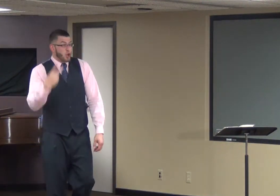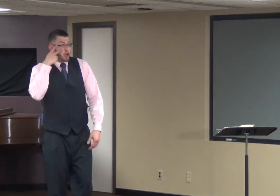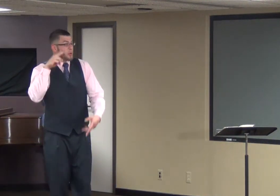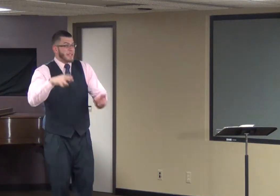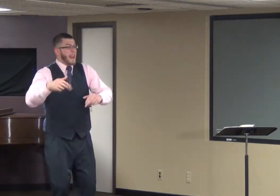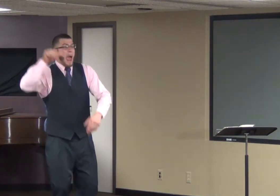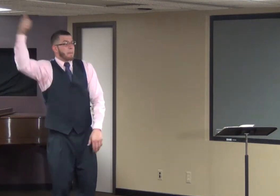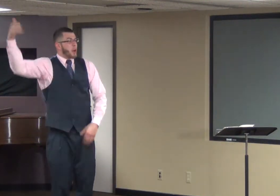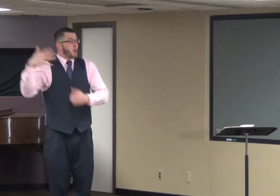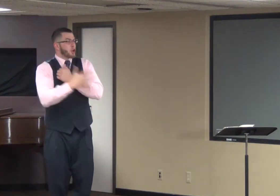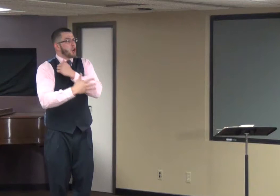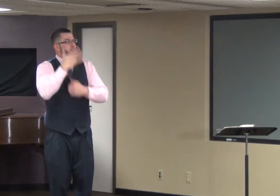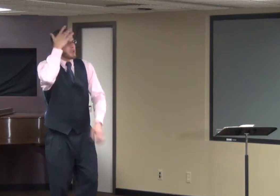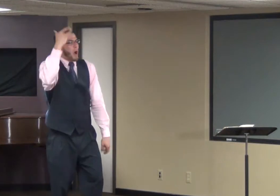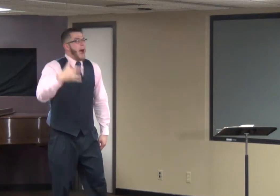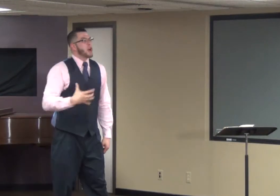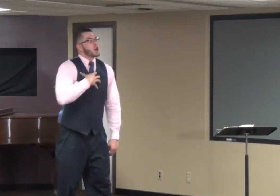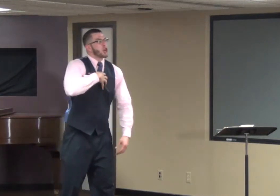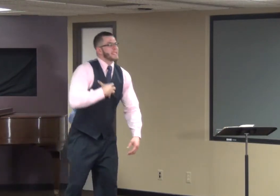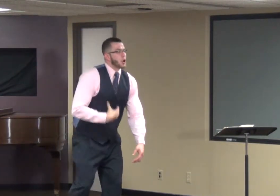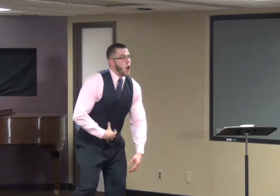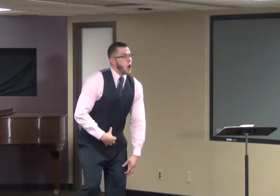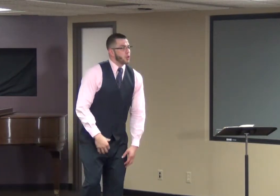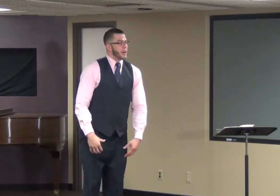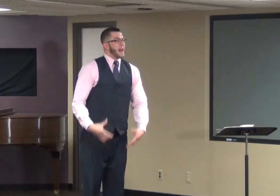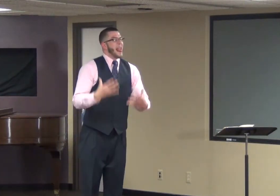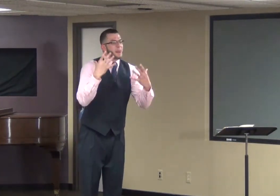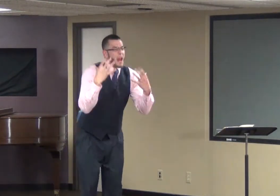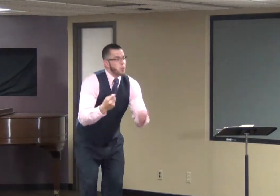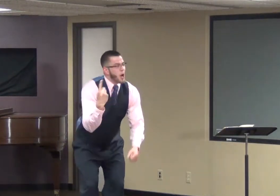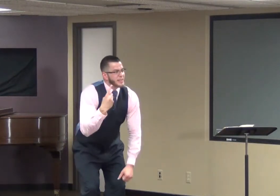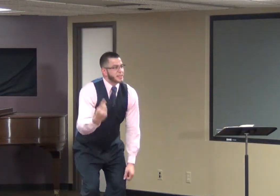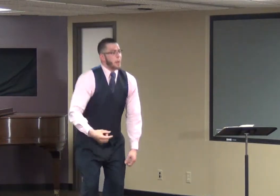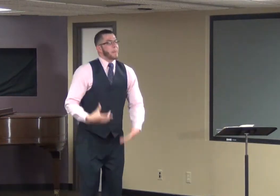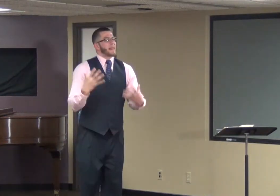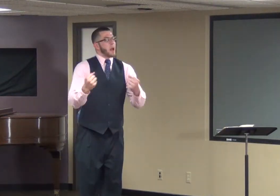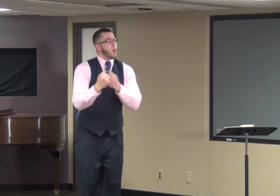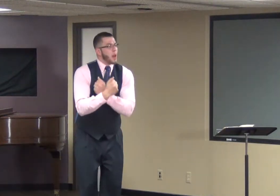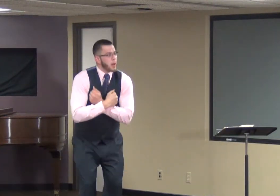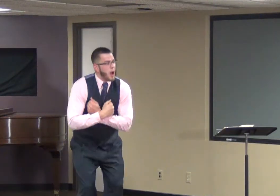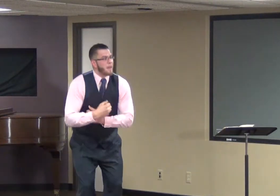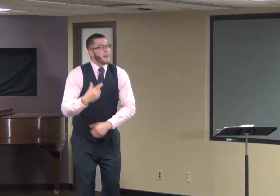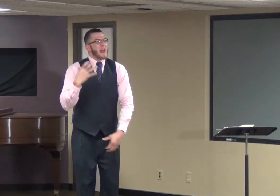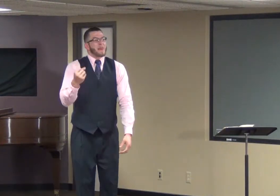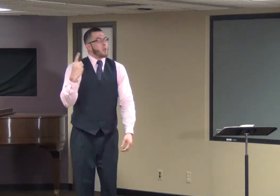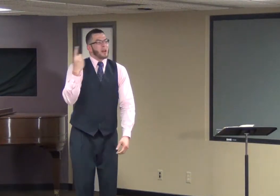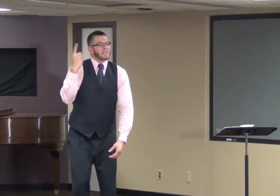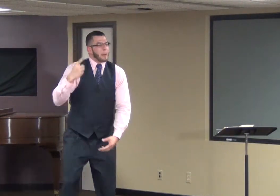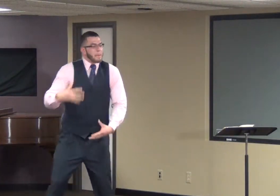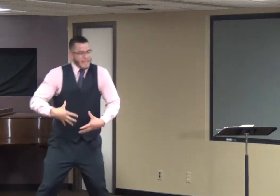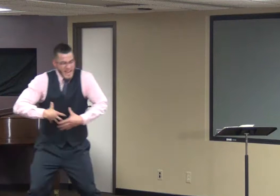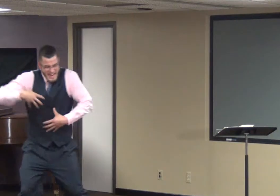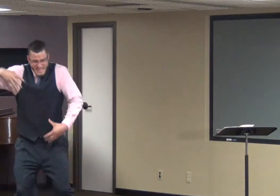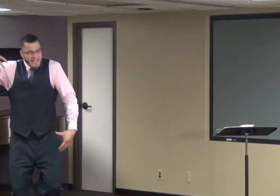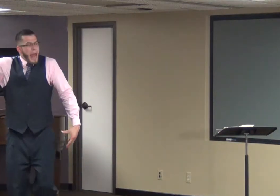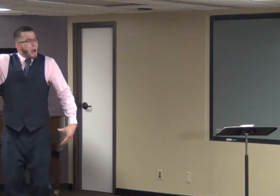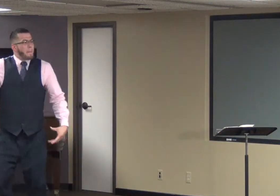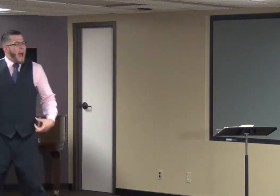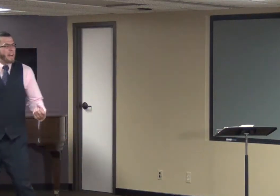You see it happen in other countries. Why? Because they're hungry. Yeah. They want something. They want love. They want something to take them out of